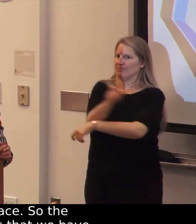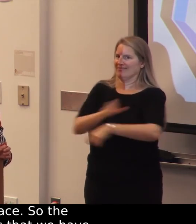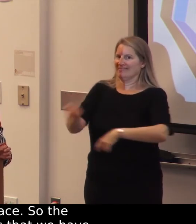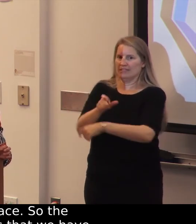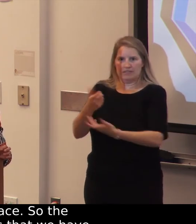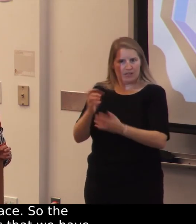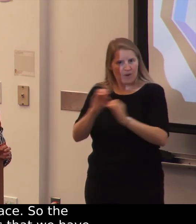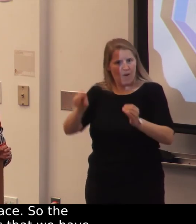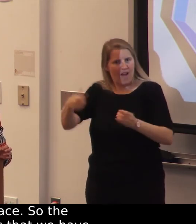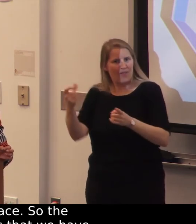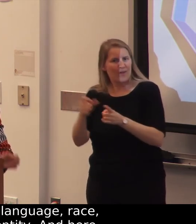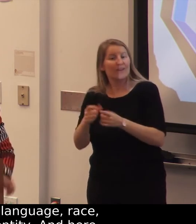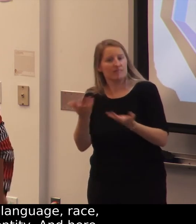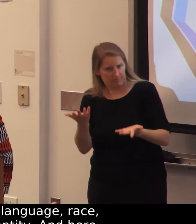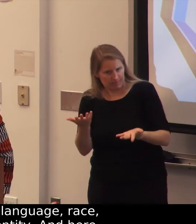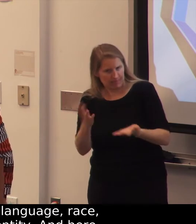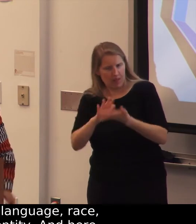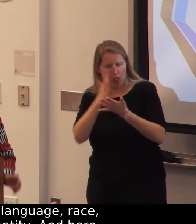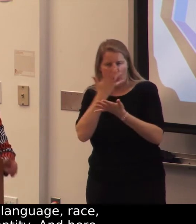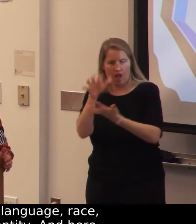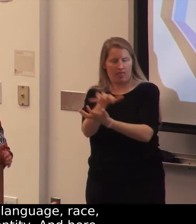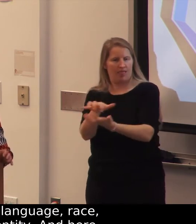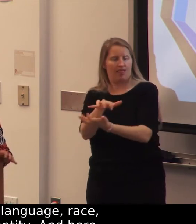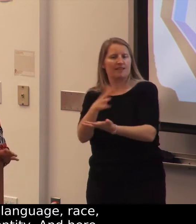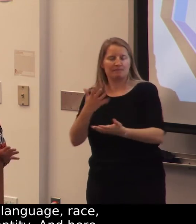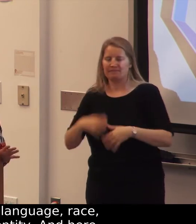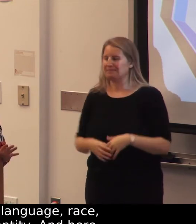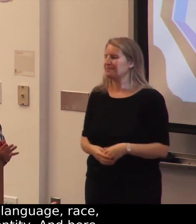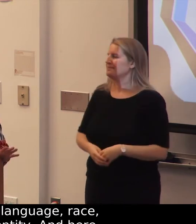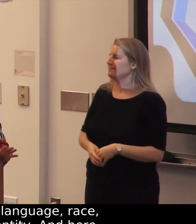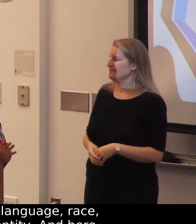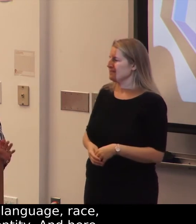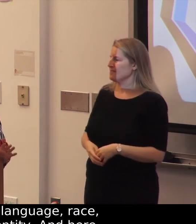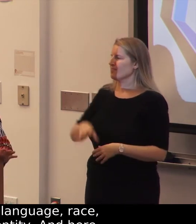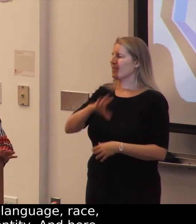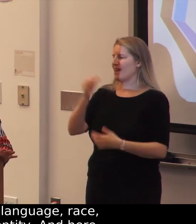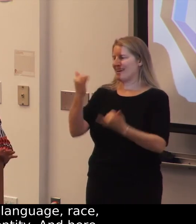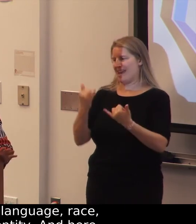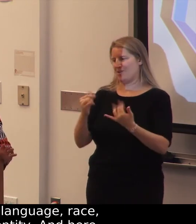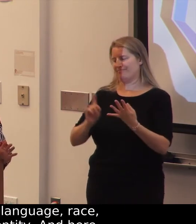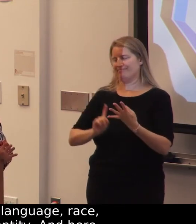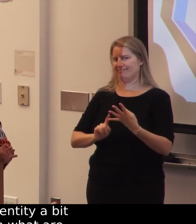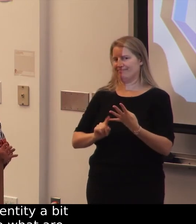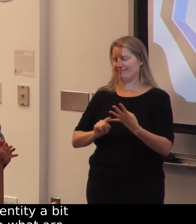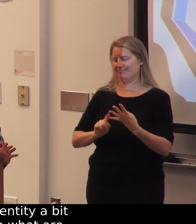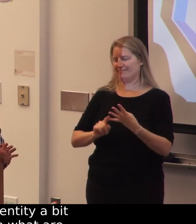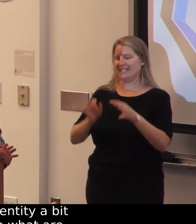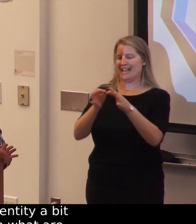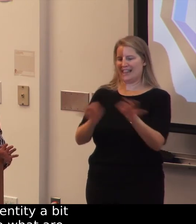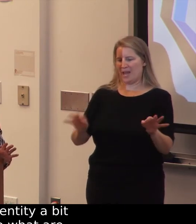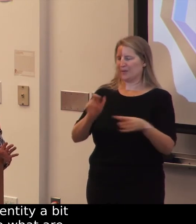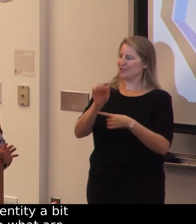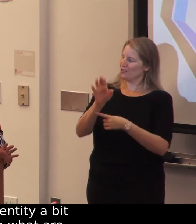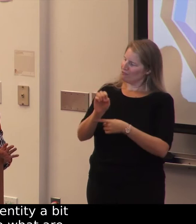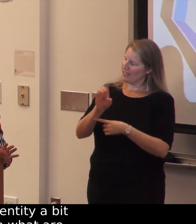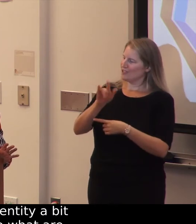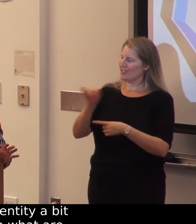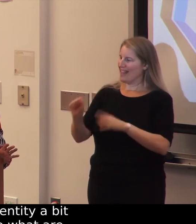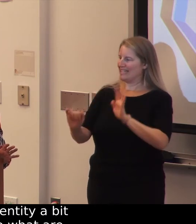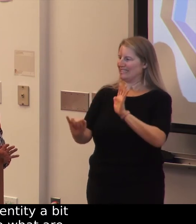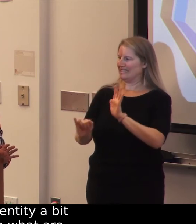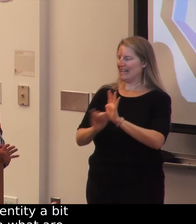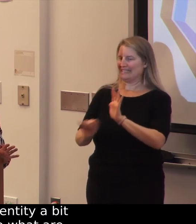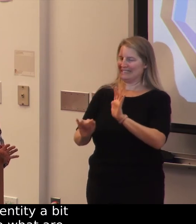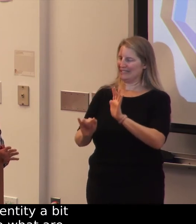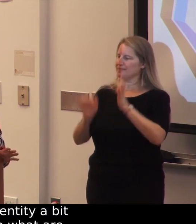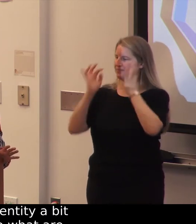things that we have to talk about are ideologies of language, race, class, and identity. And here I get to talking about identity a little